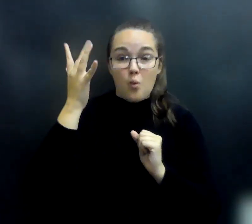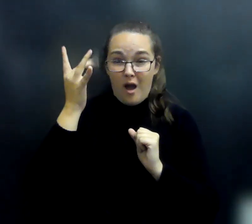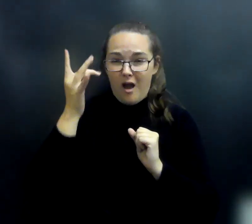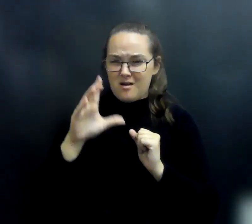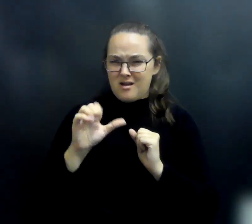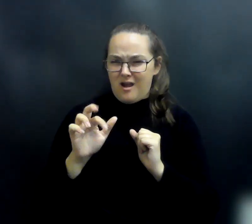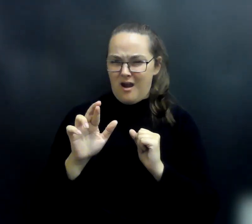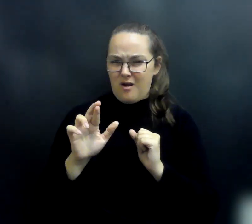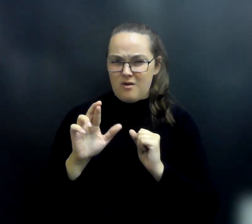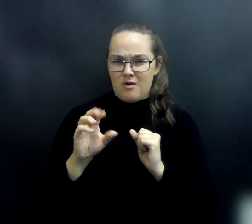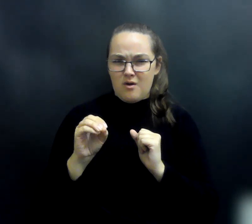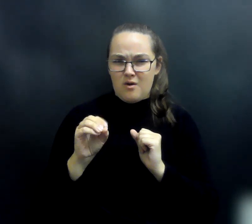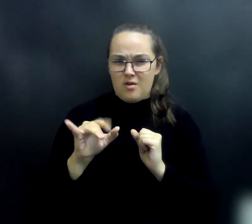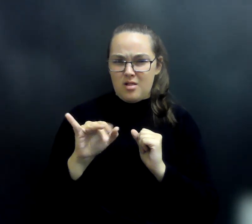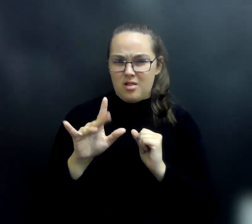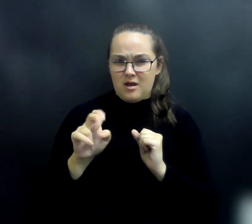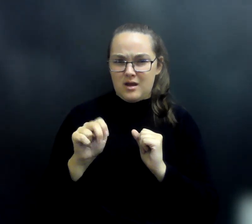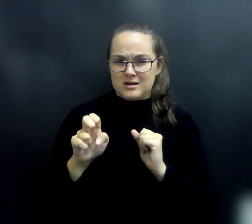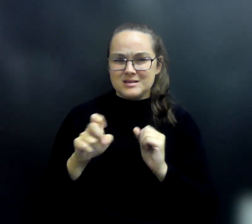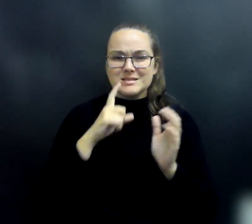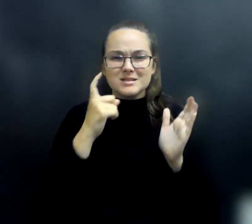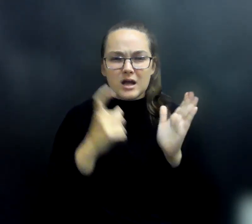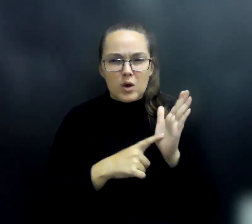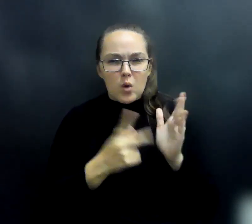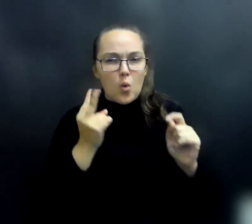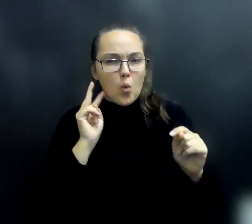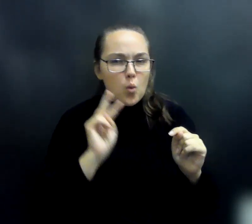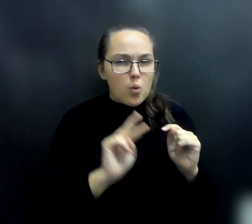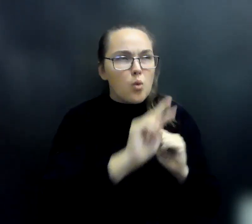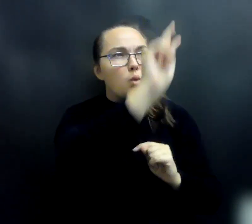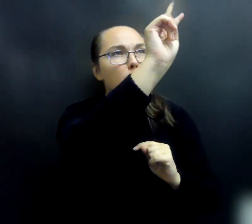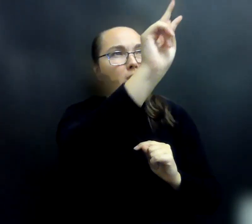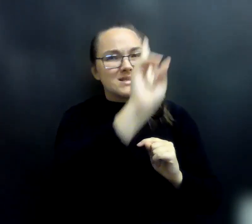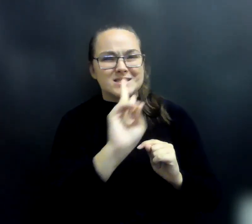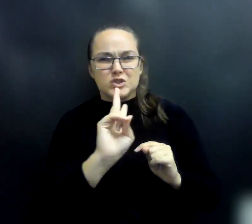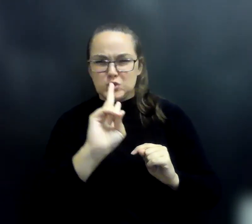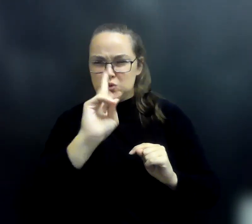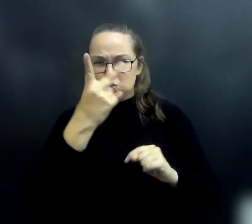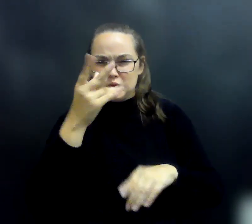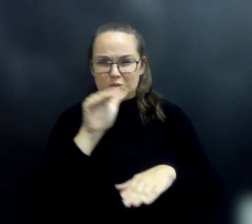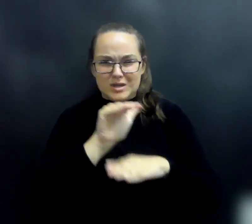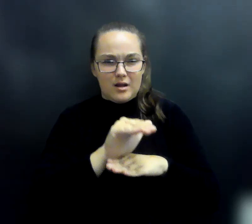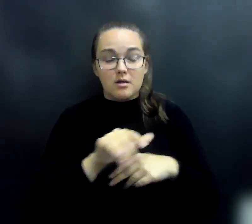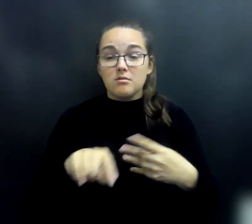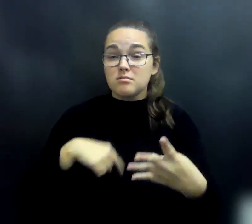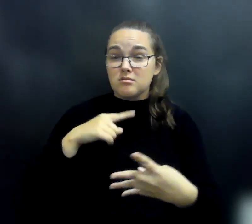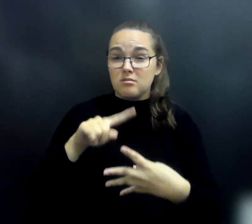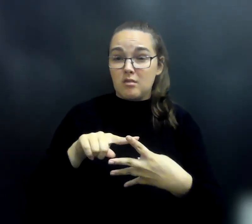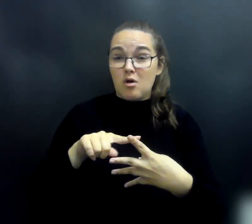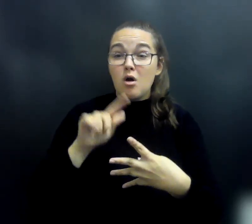Why did Caroline decide to watch the sky a second night? A. Her brother told her to. B. The